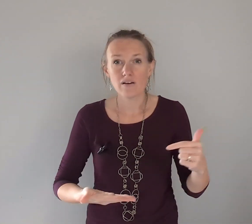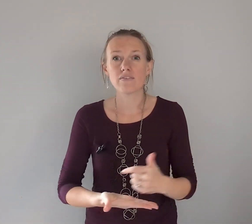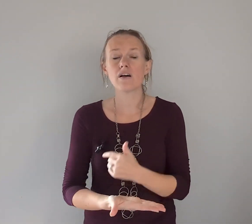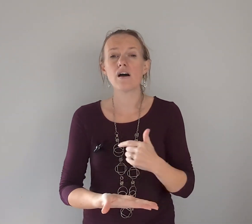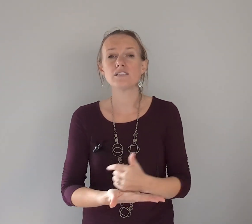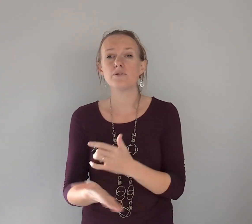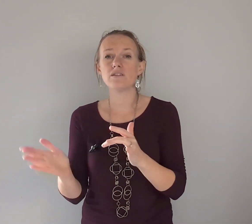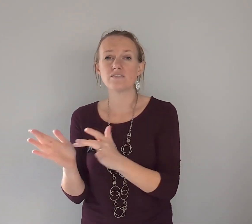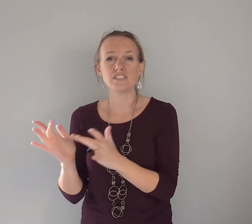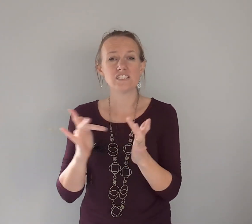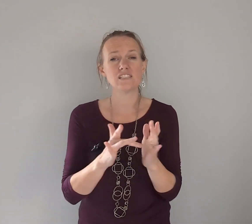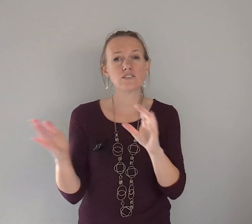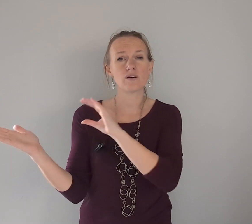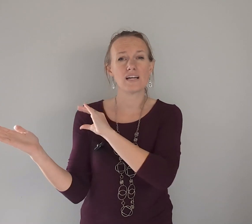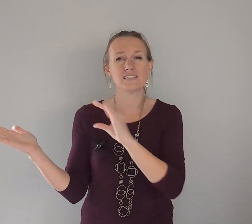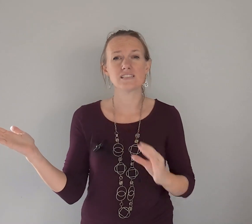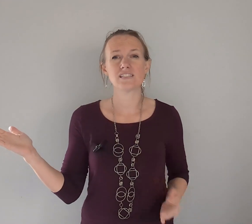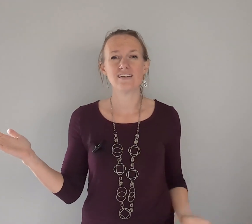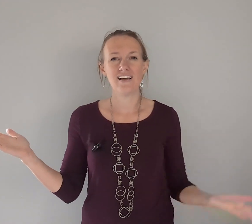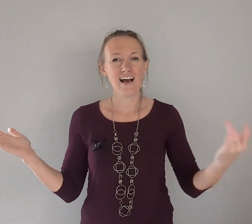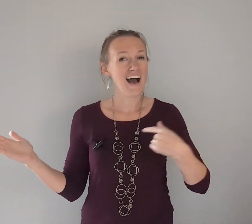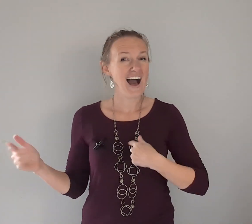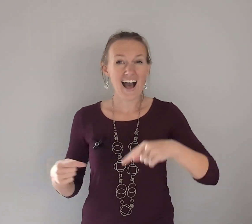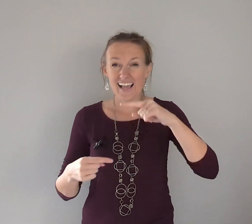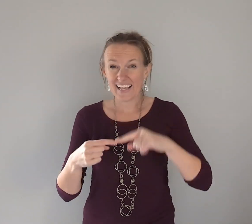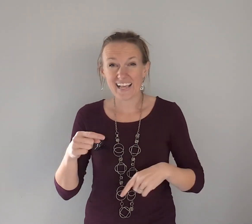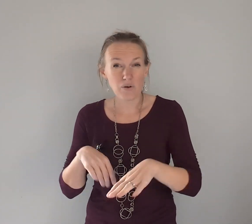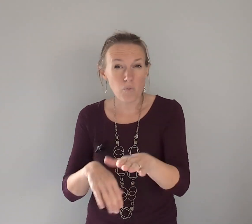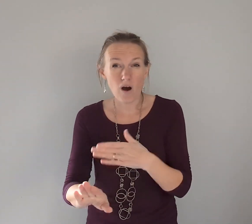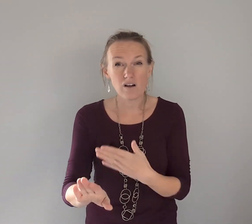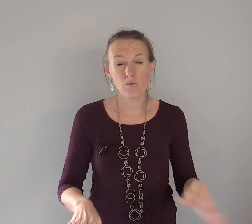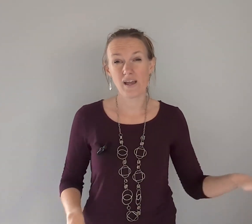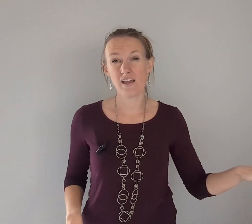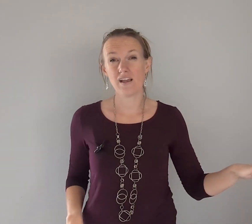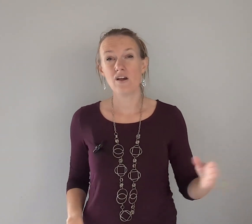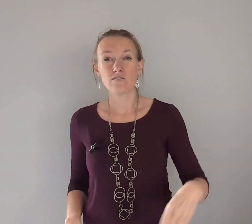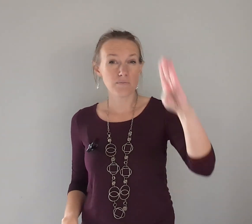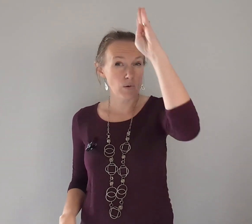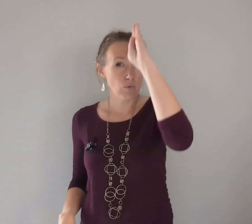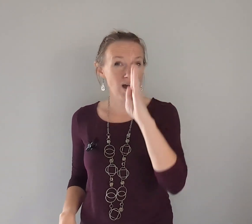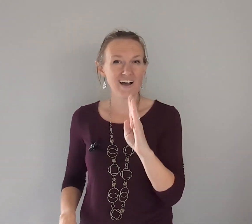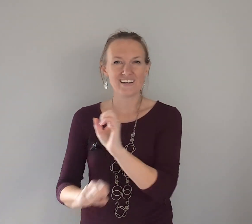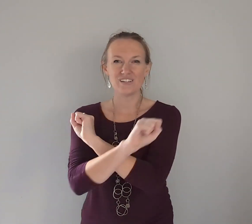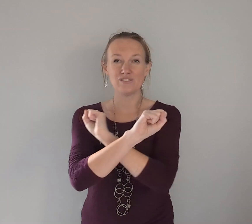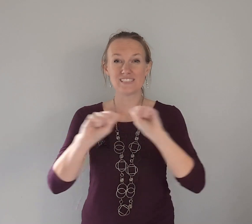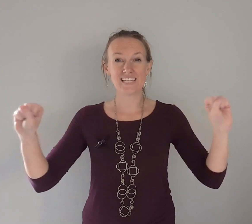of the gospel of Jesus Christ. I can't walk away from the one who